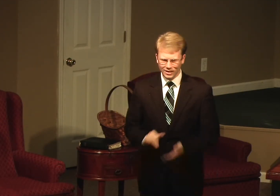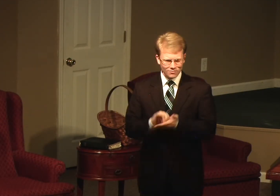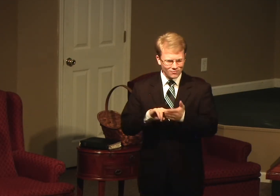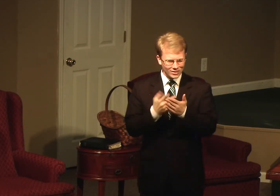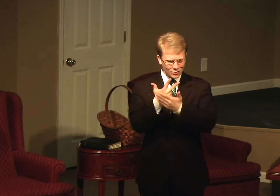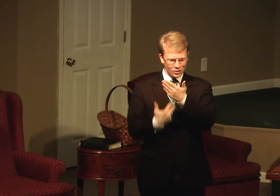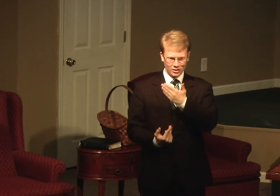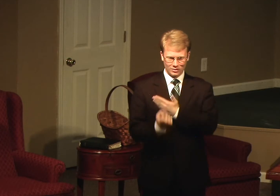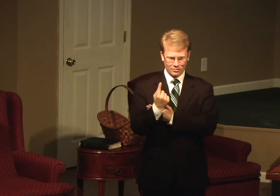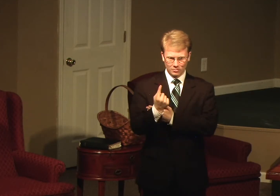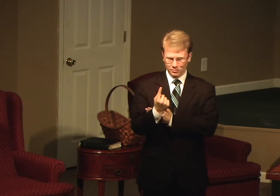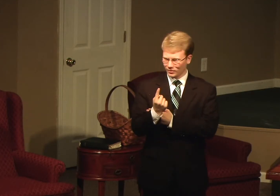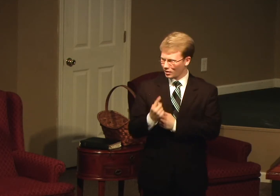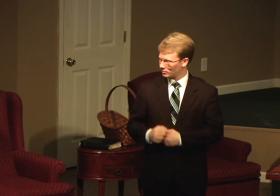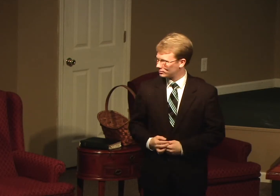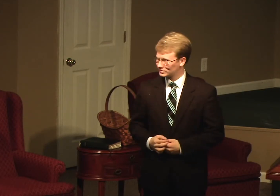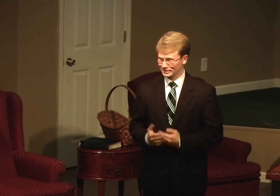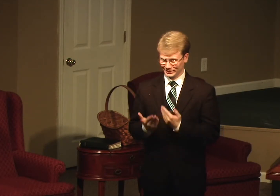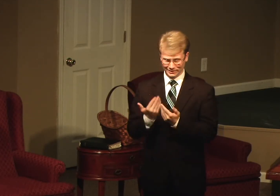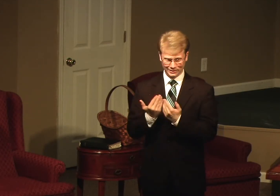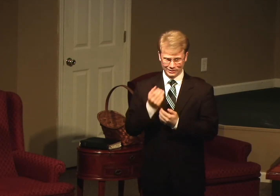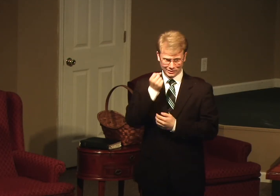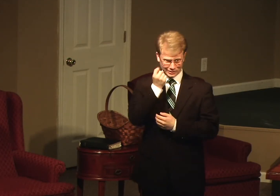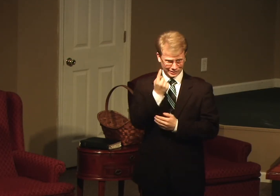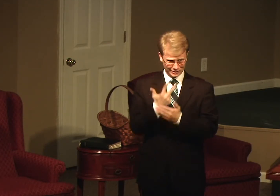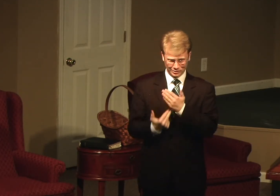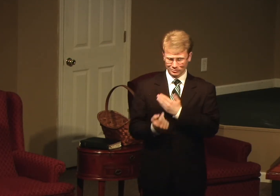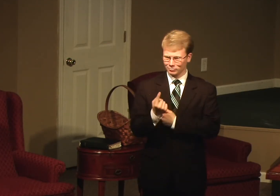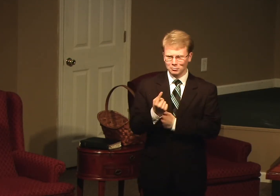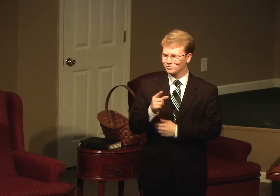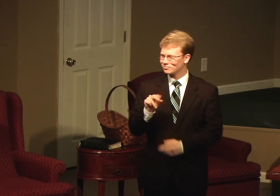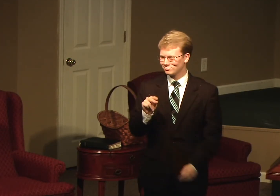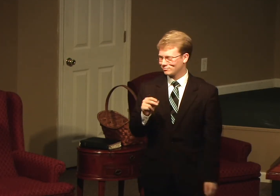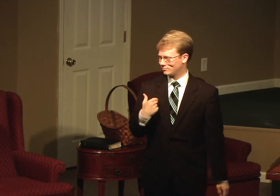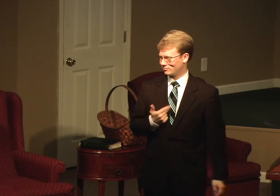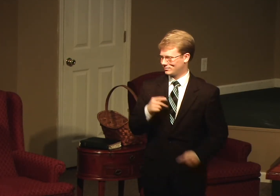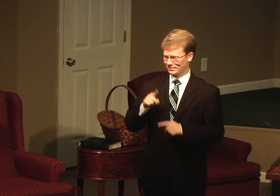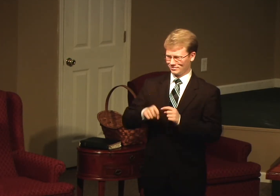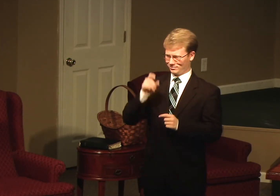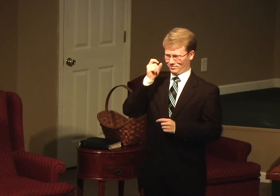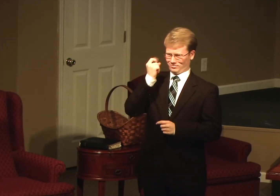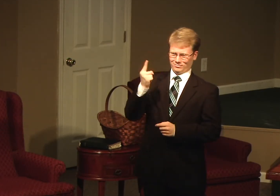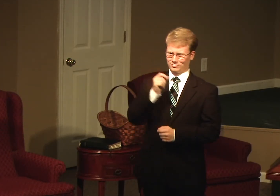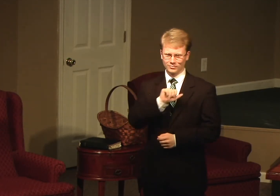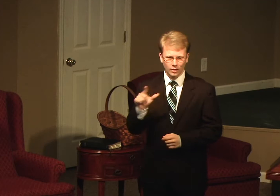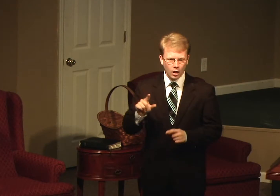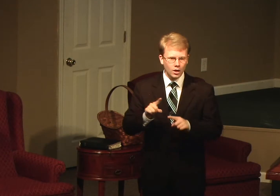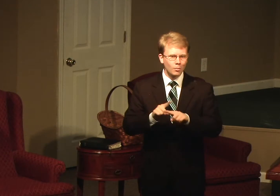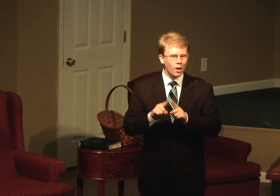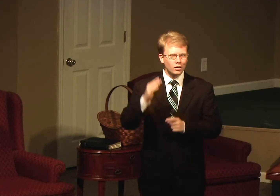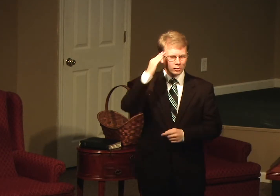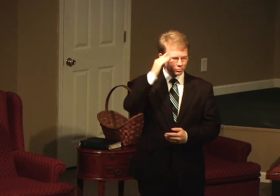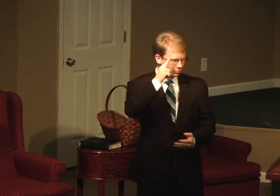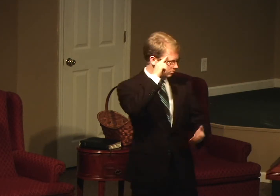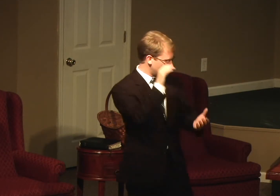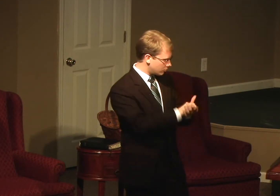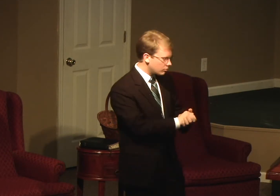One and the same. That's where we get the word Trinity from. Easy for us. It's not easy for us to understand.